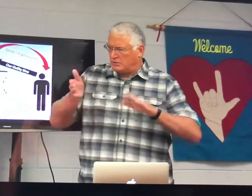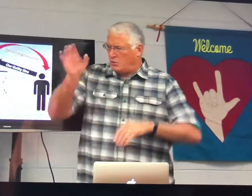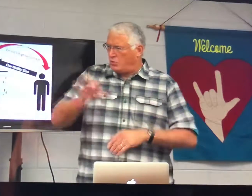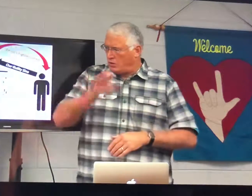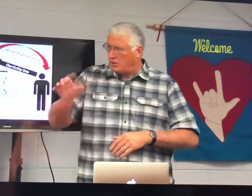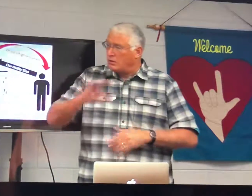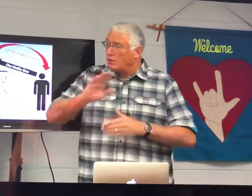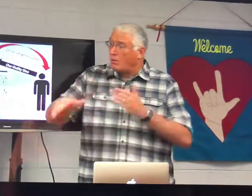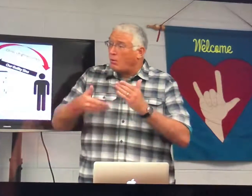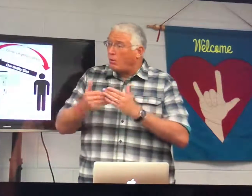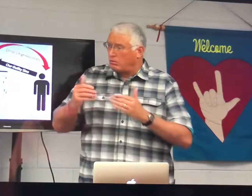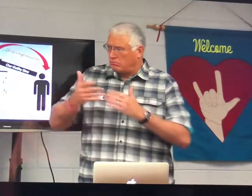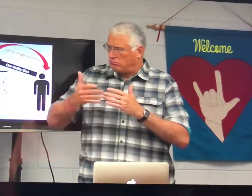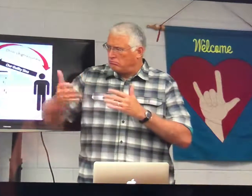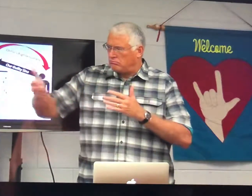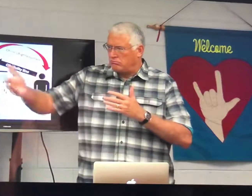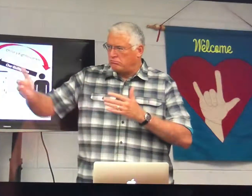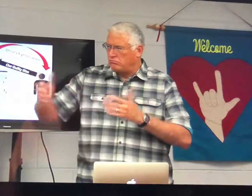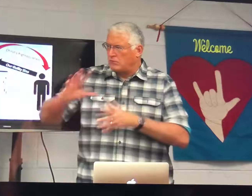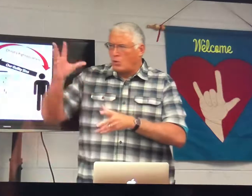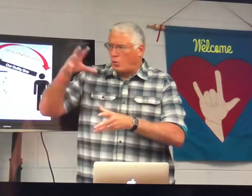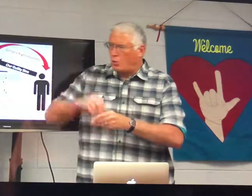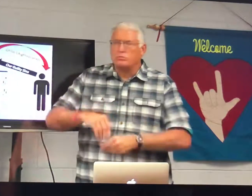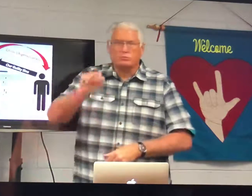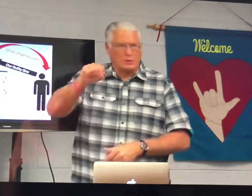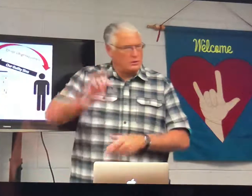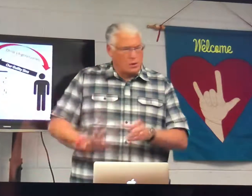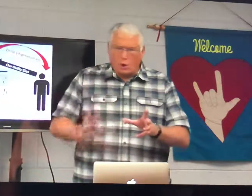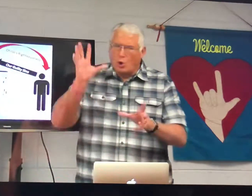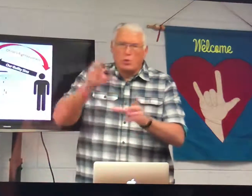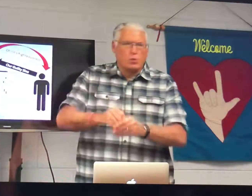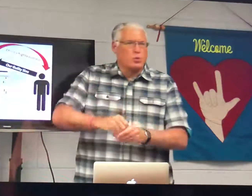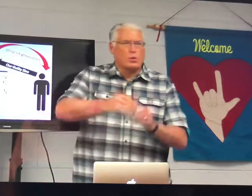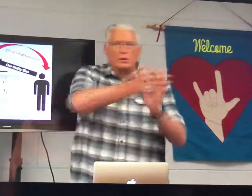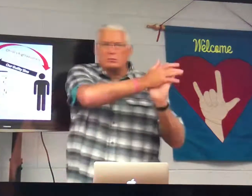Jones with 10 home runs. Spawn a handful of them now. 277.